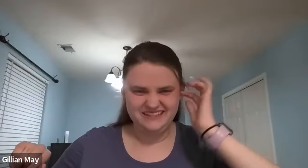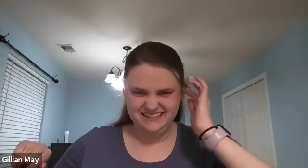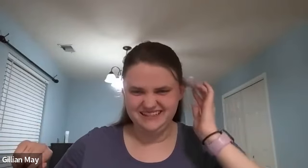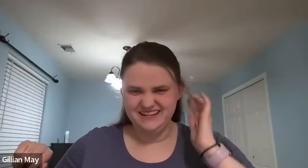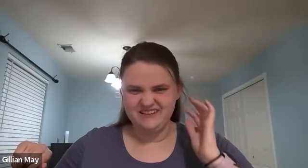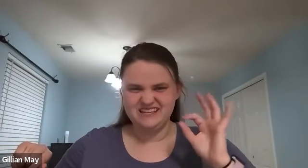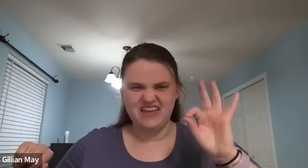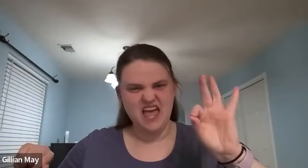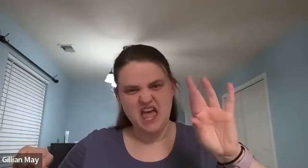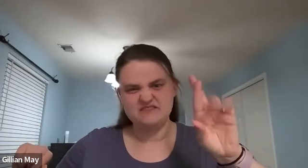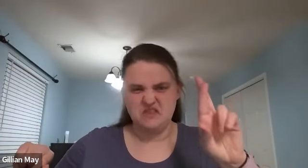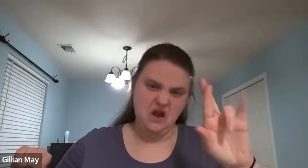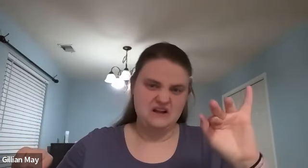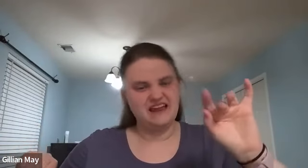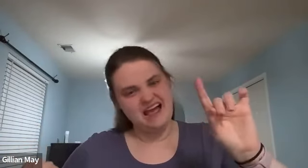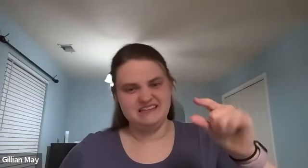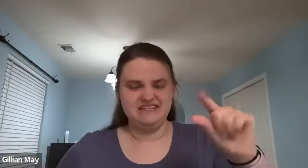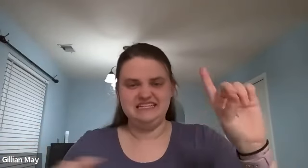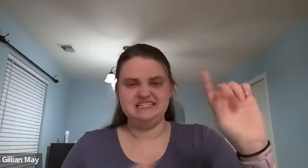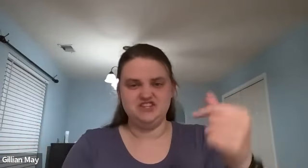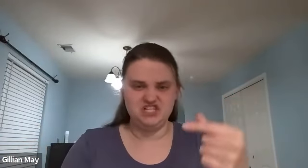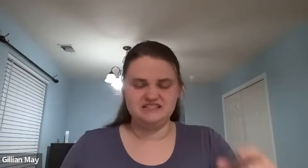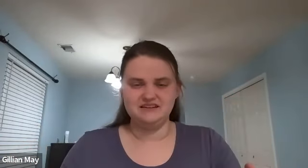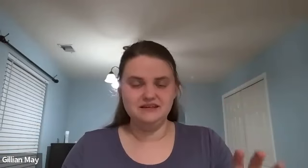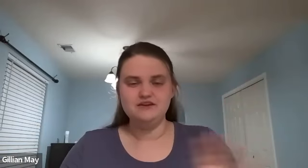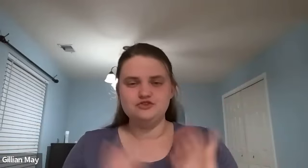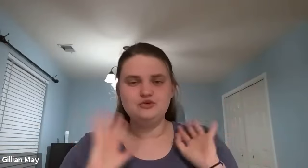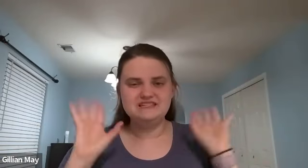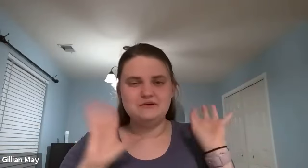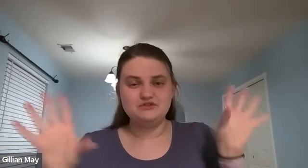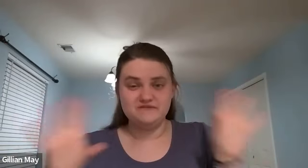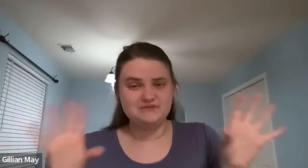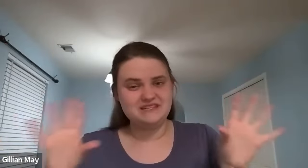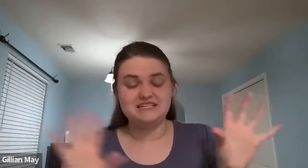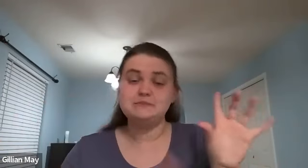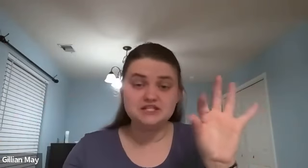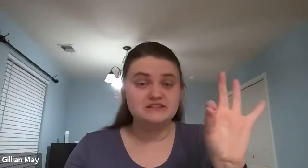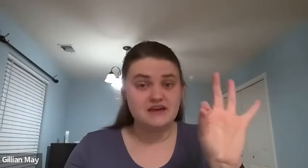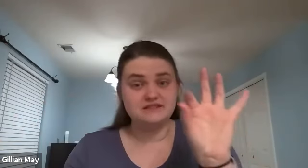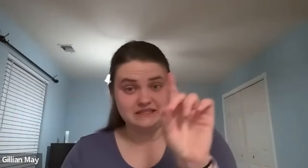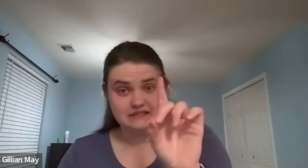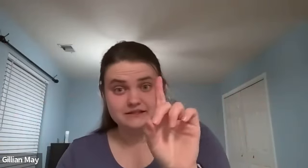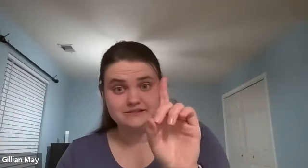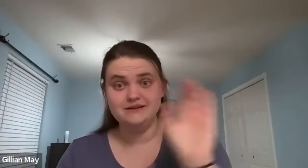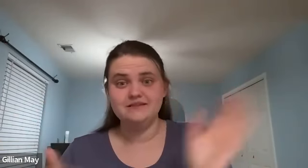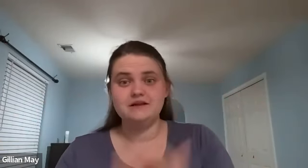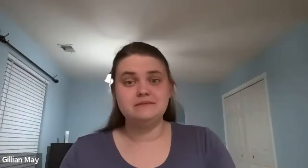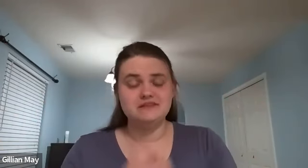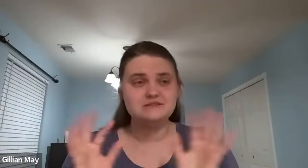it, you know, and it's got the F's and R's and the D's and the G's, and those are always like the most confusing, especially the F's and the D's. And I was like, this is